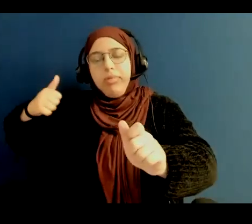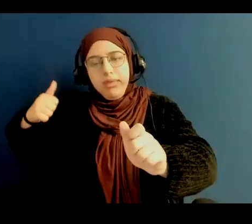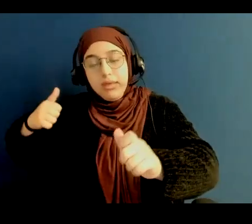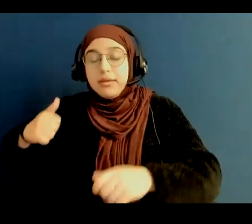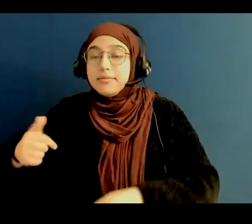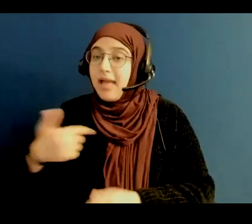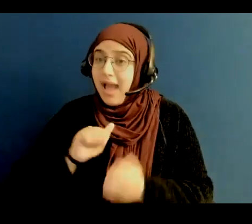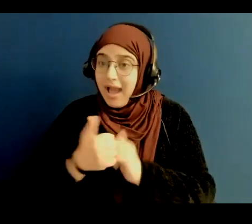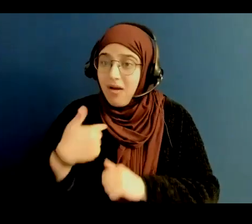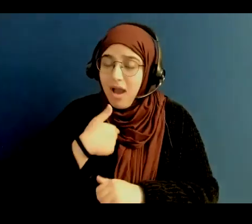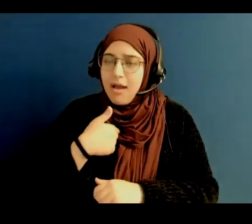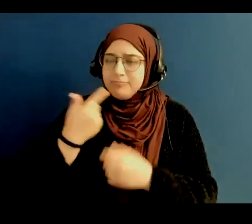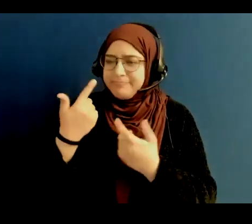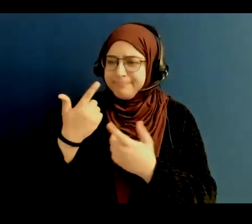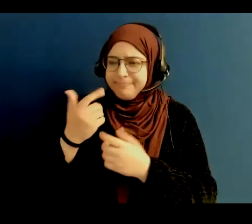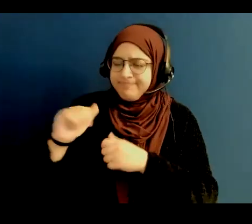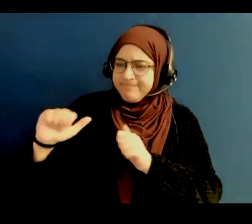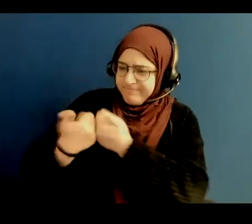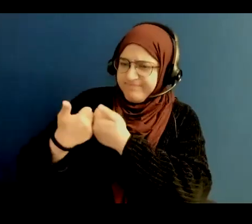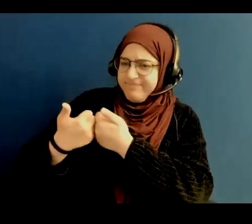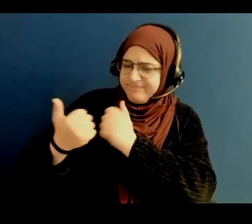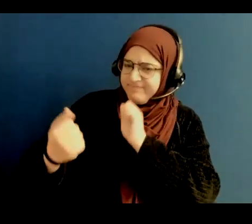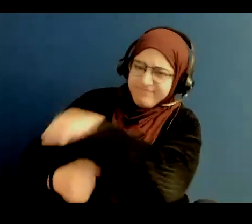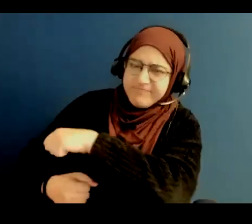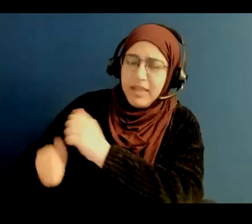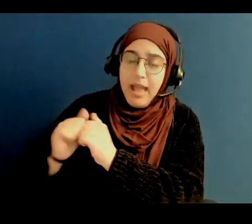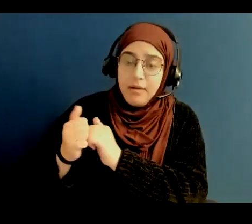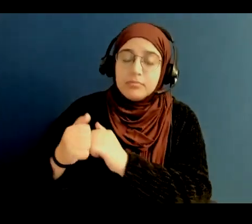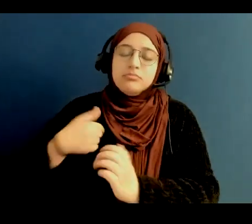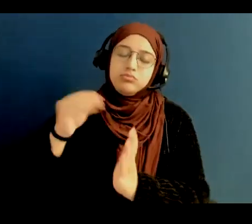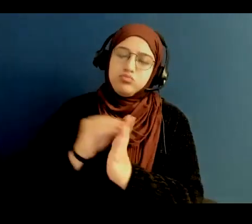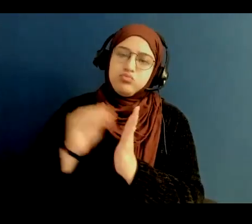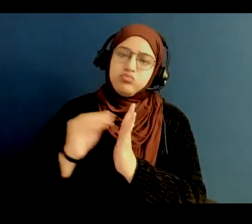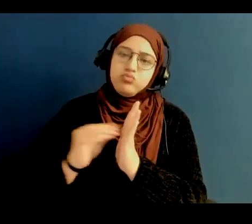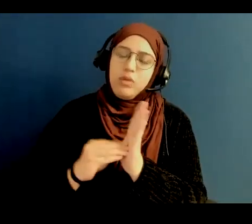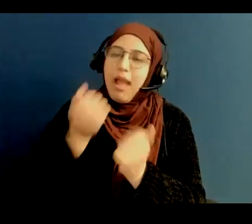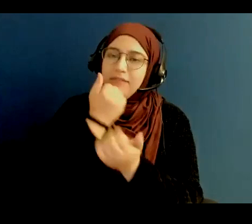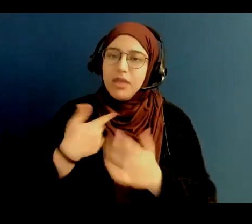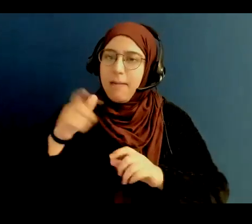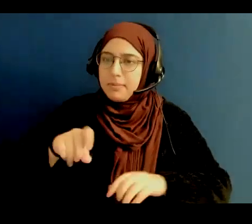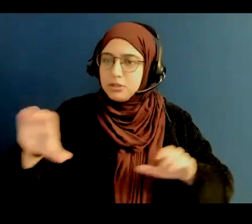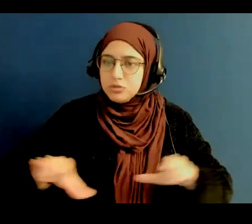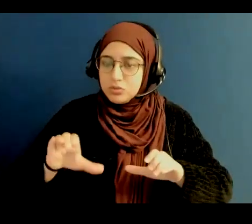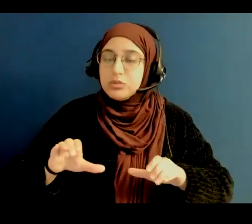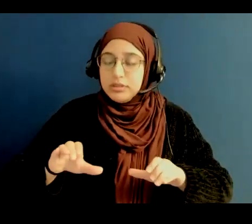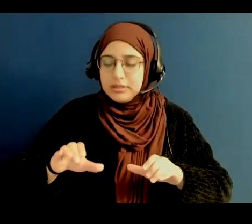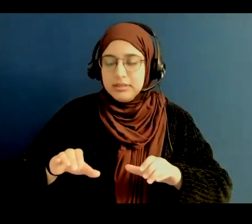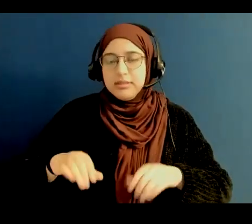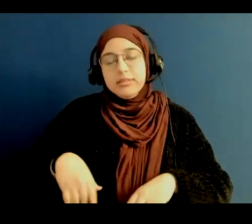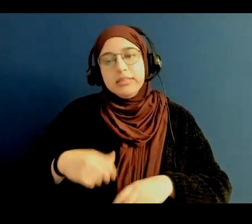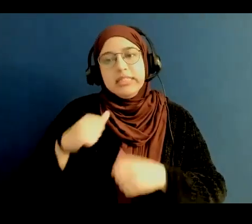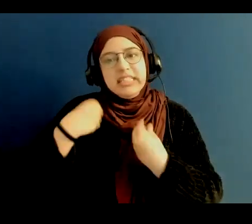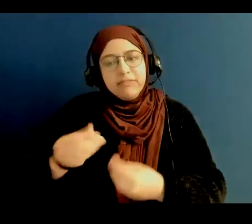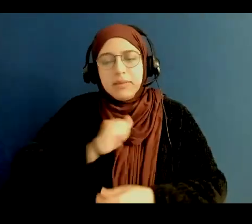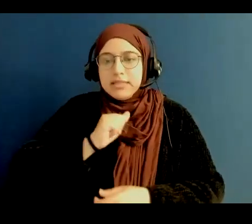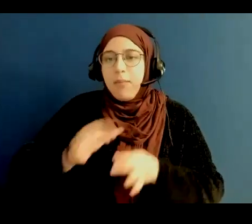by noting down everything that I need to do and giving myself a procrastination time in the first place. So if